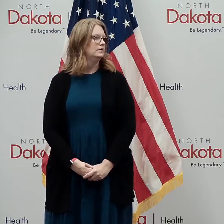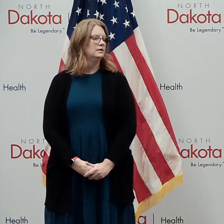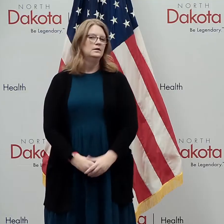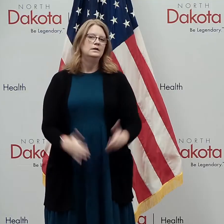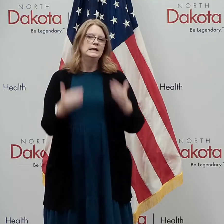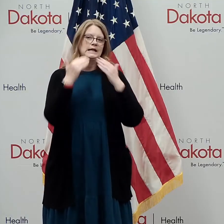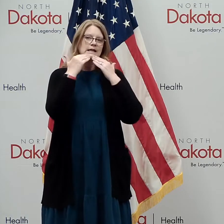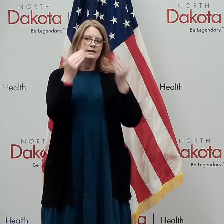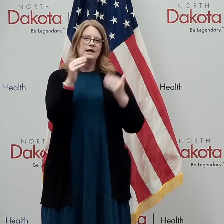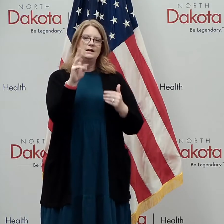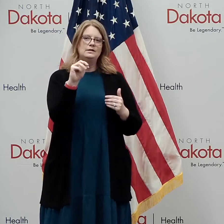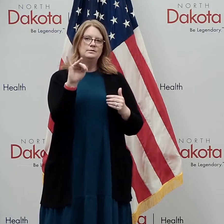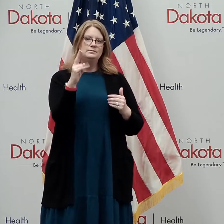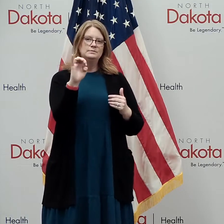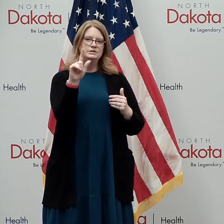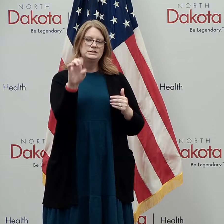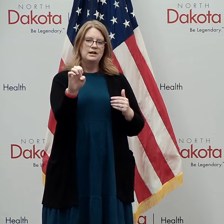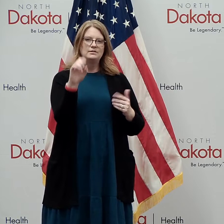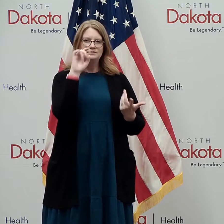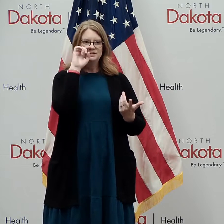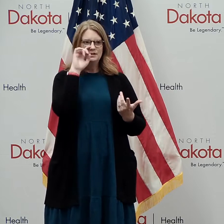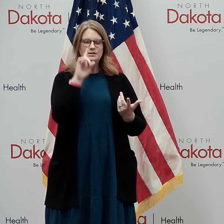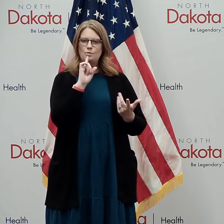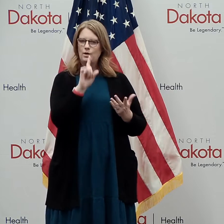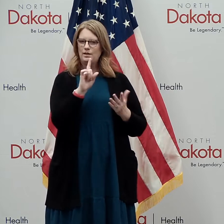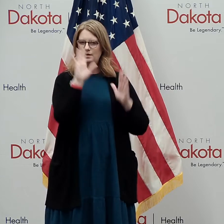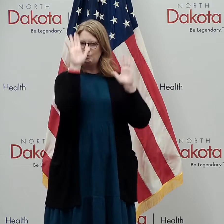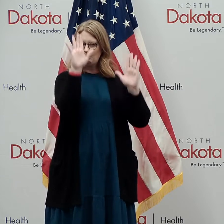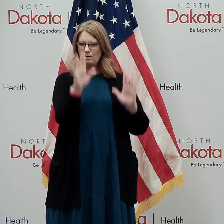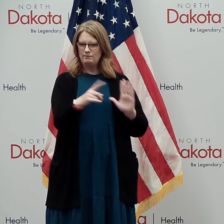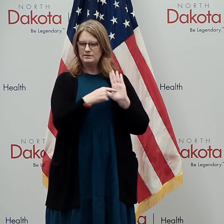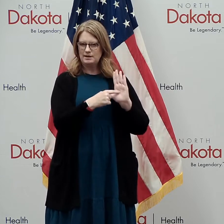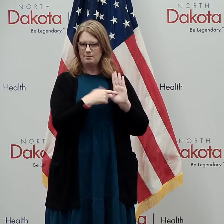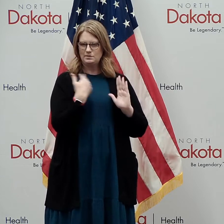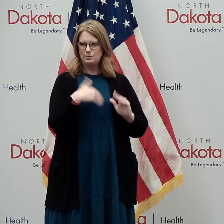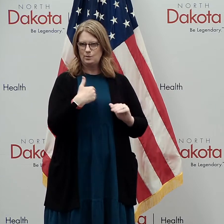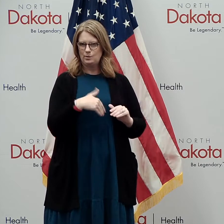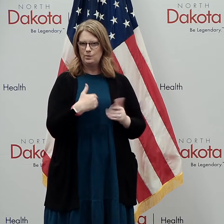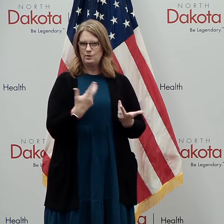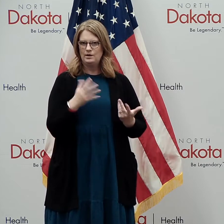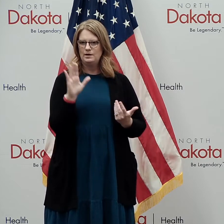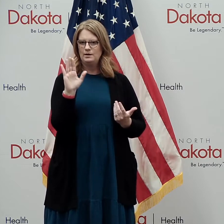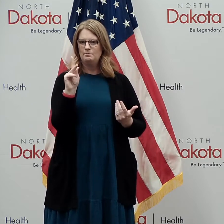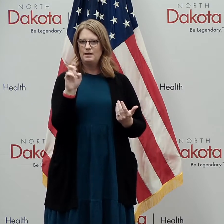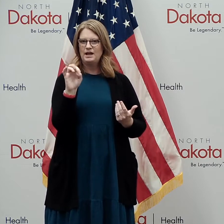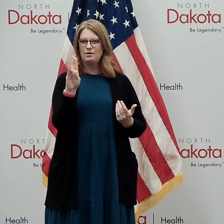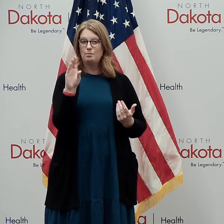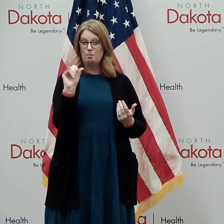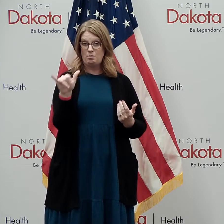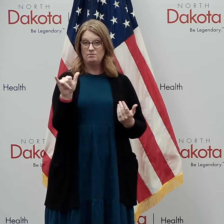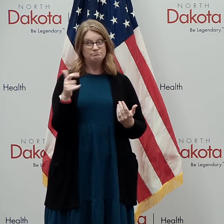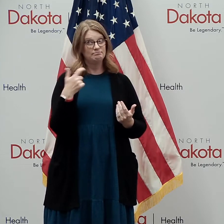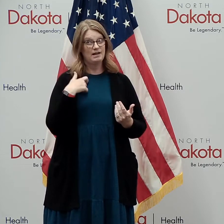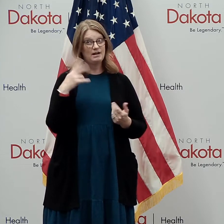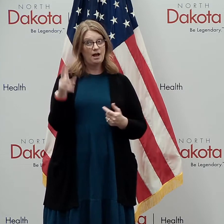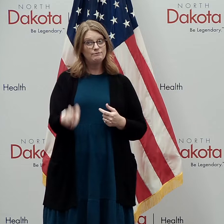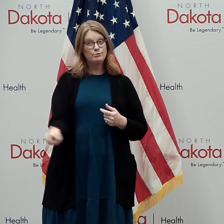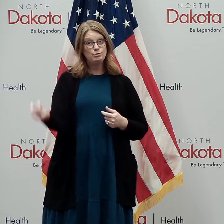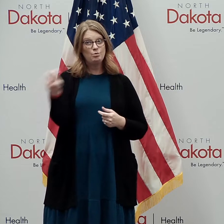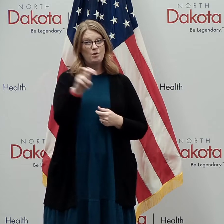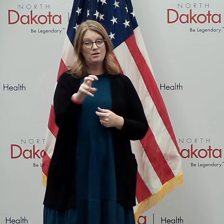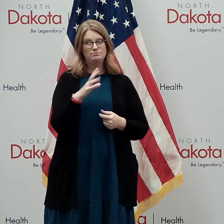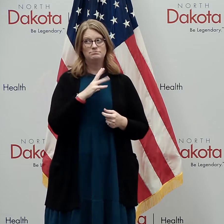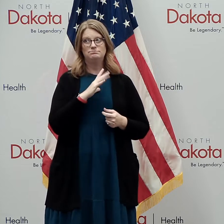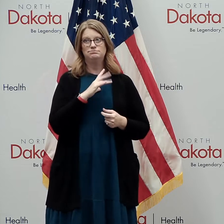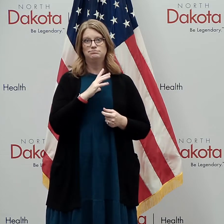Thank you, Michelle, and great examples of some great North Dakota companies, including Baker Boy, where I've had a chance to tour their